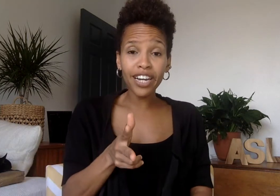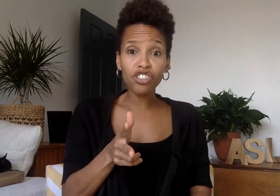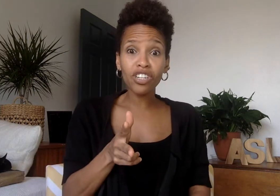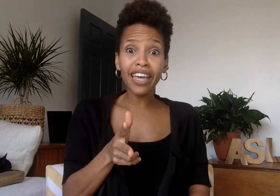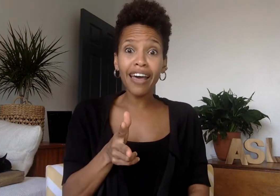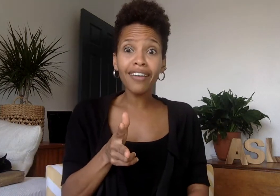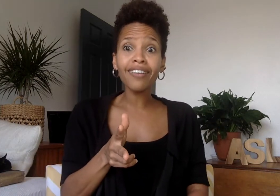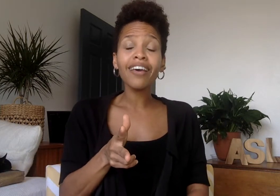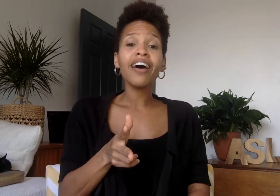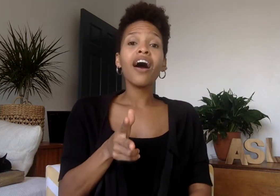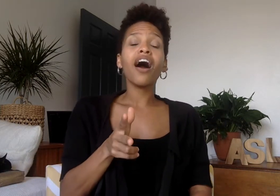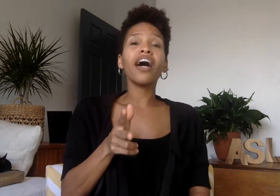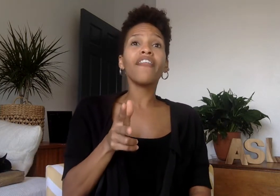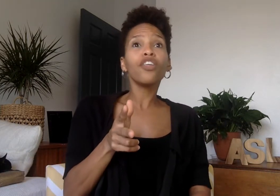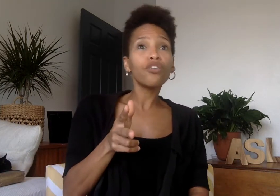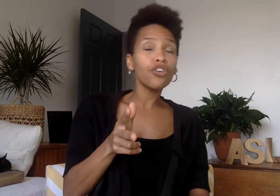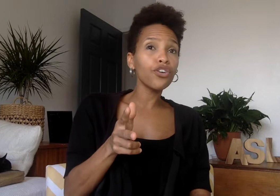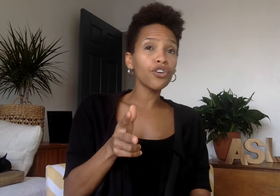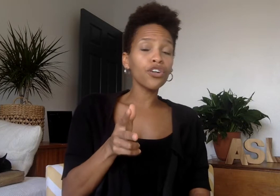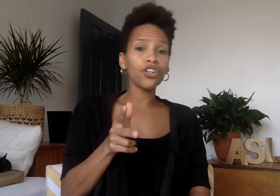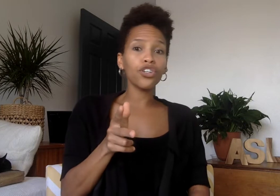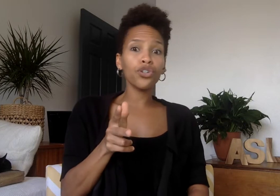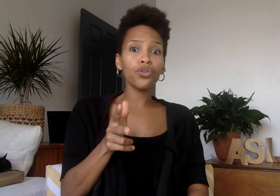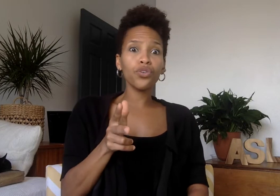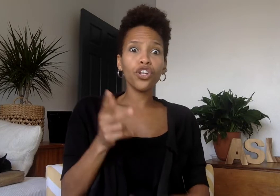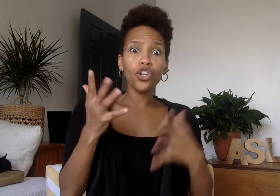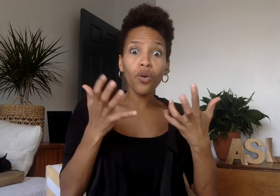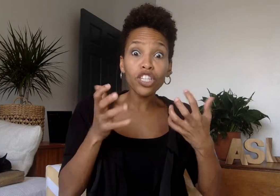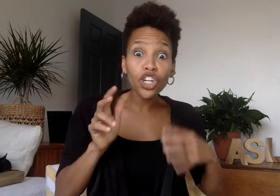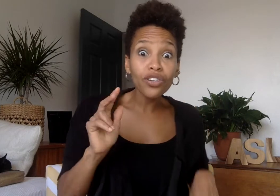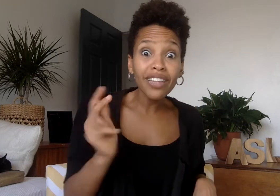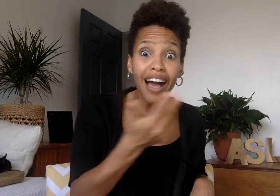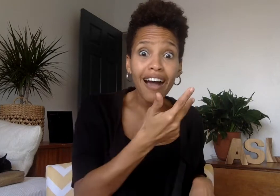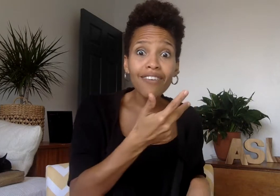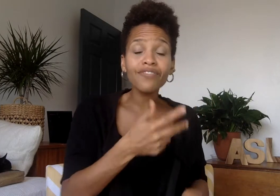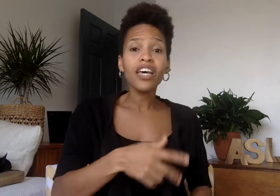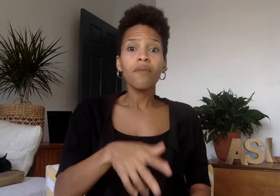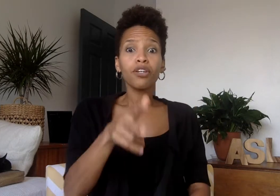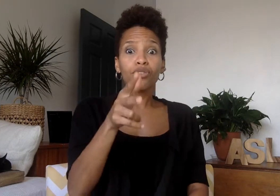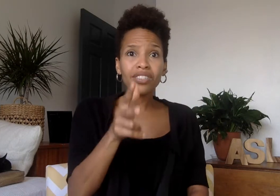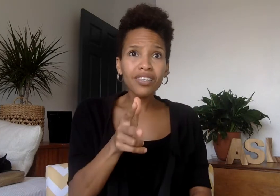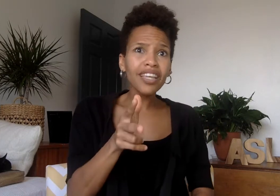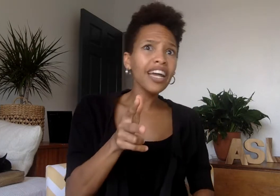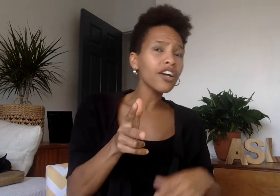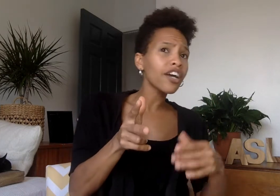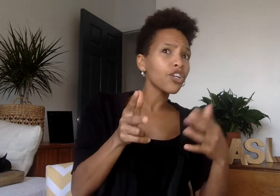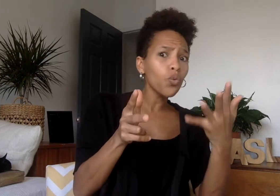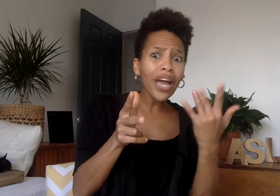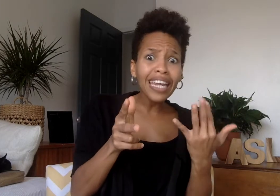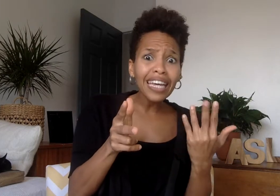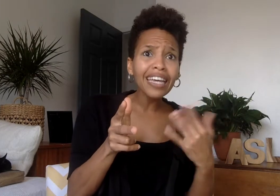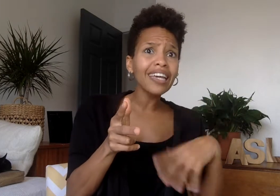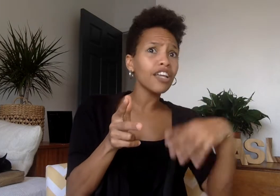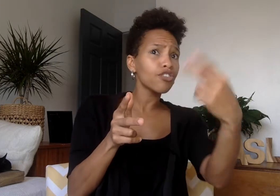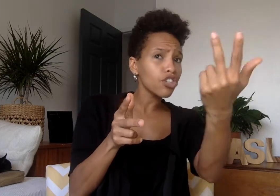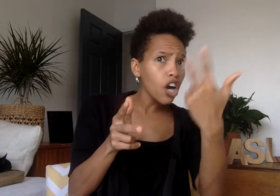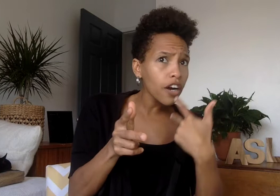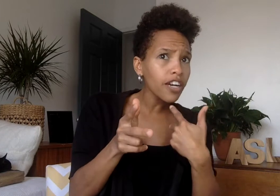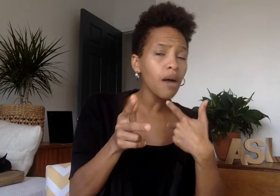intersection again. And then you want to turn left, but you sit there and you're waiting, and there's a car coming,